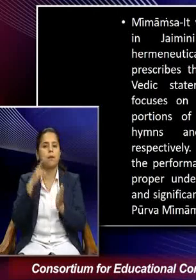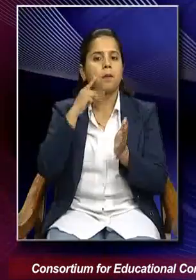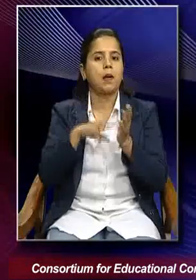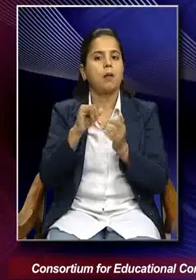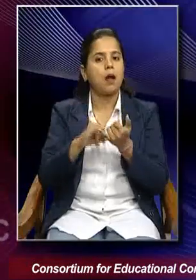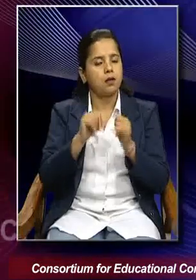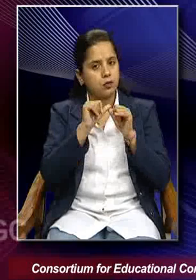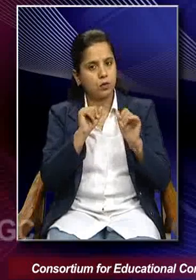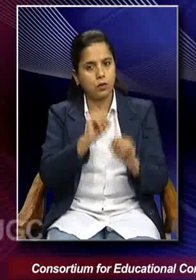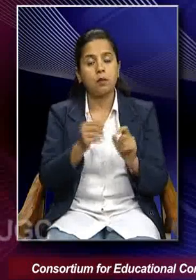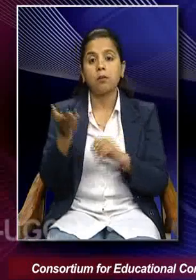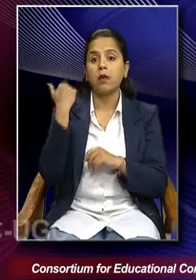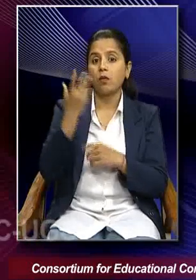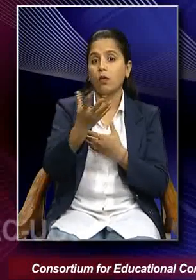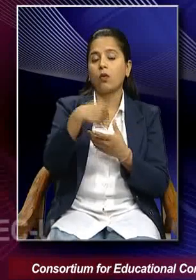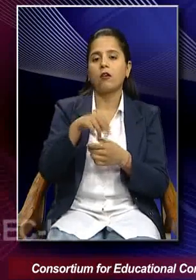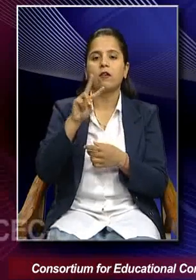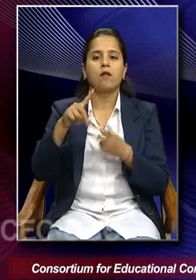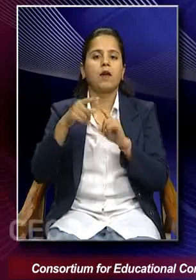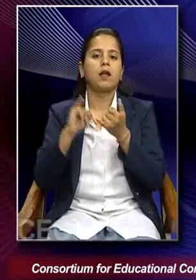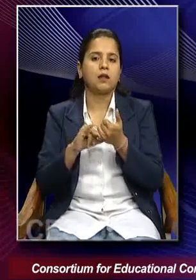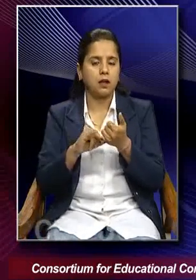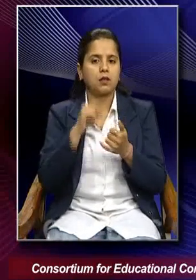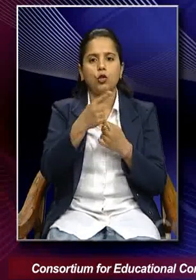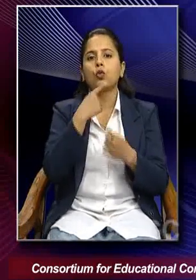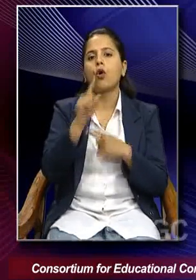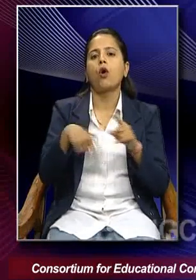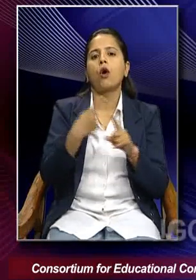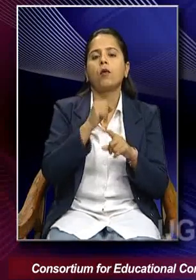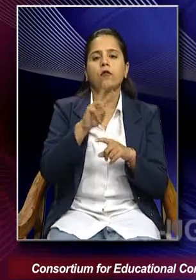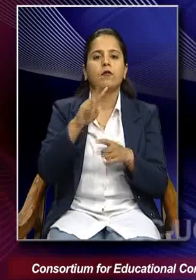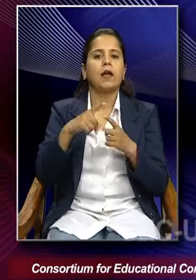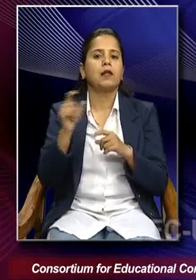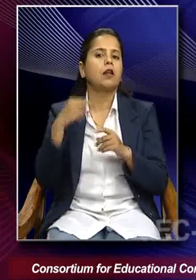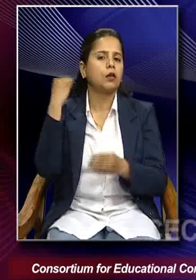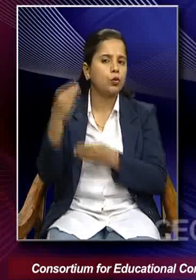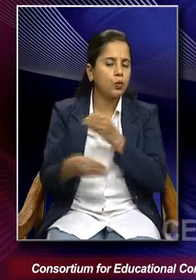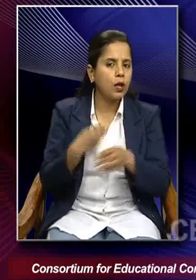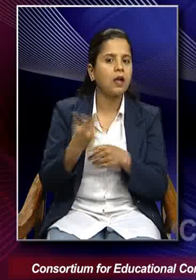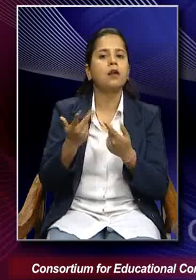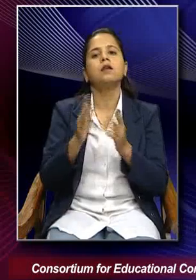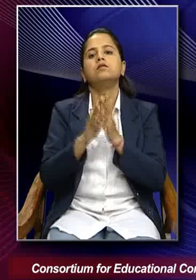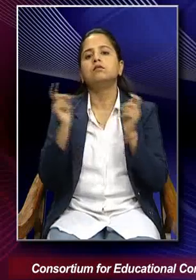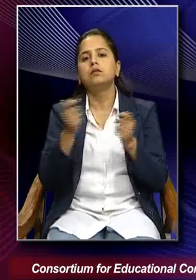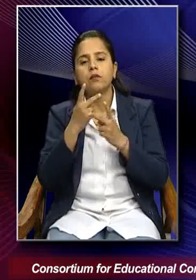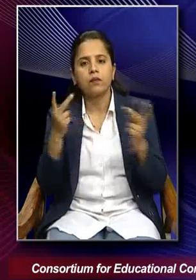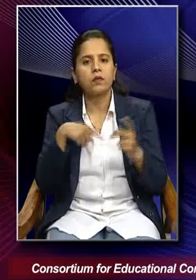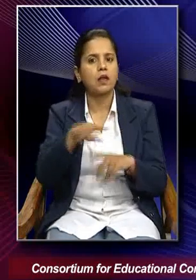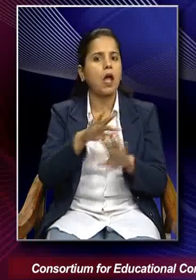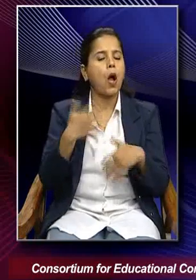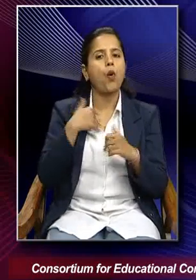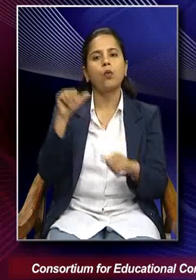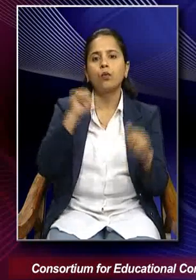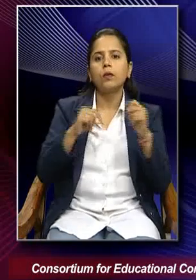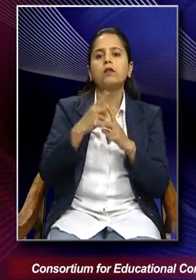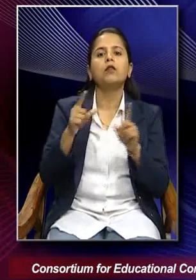the earlier part of the Vedas, where they are talking about the Vedic rituals and ceremonies, how we have to perform